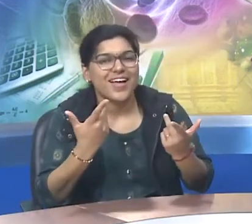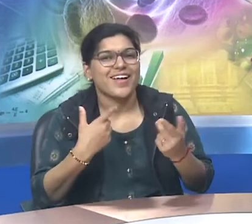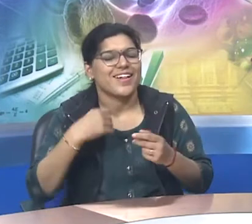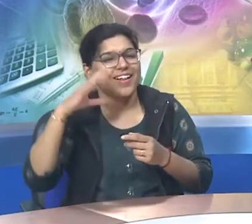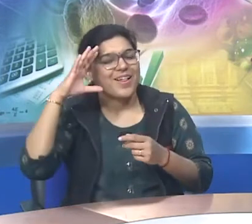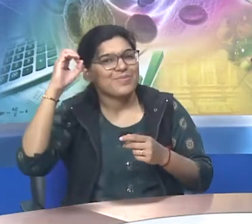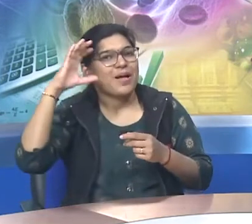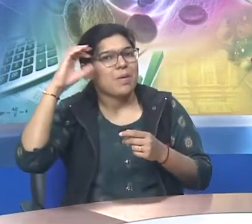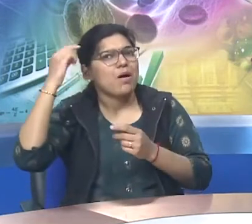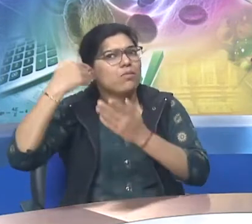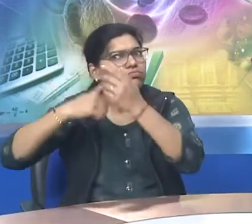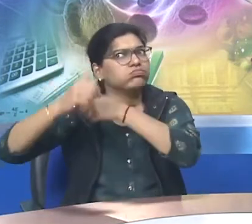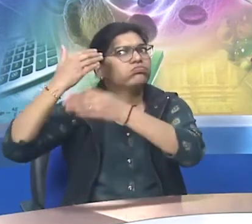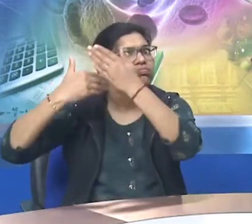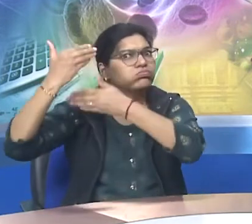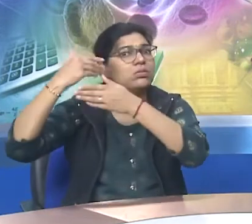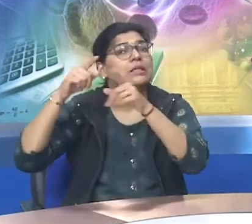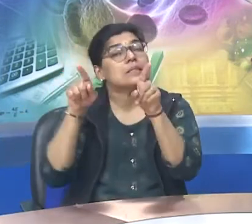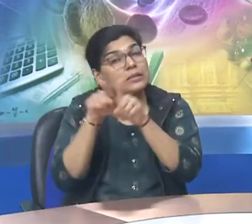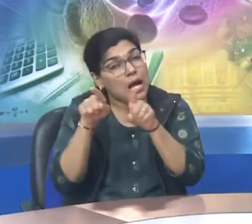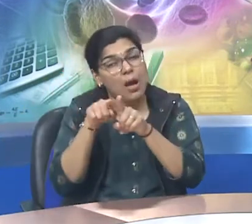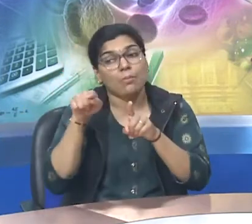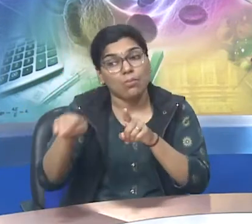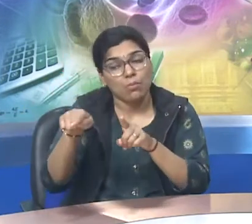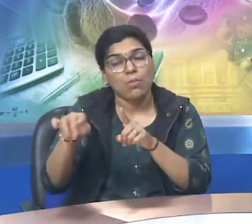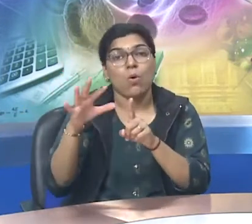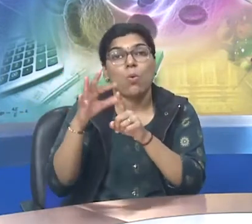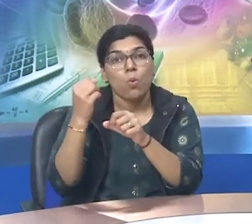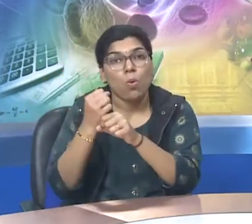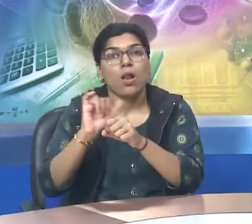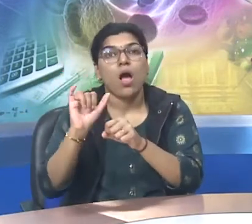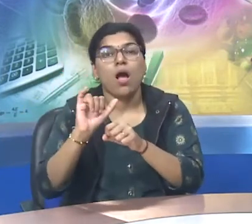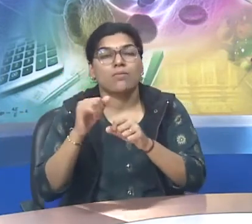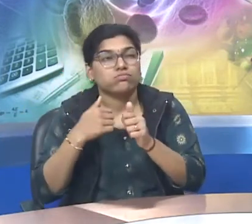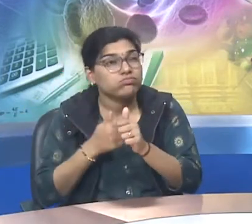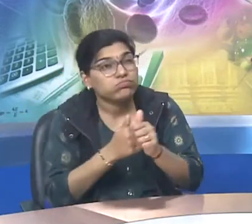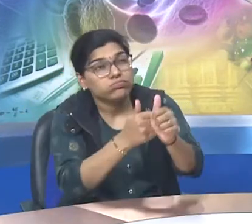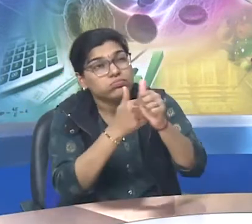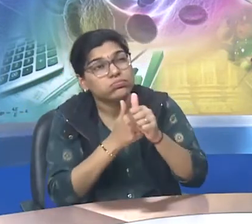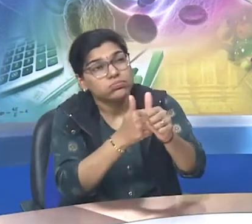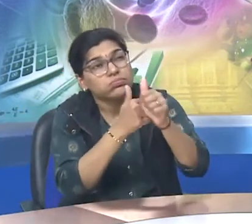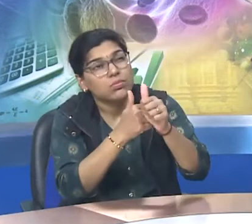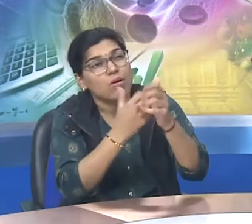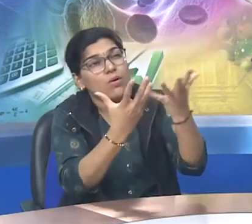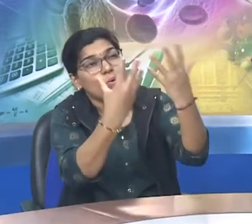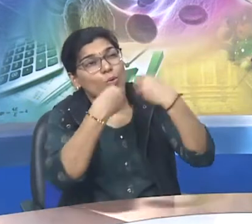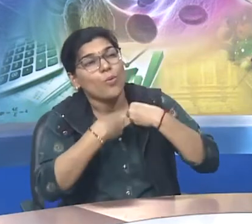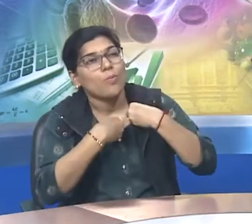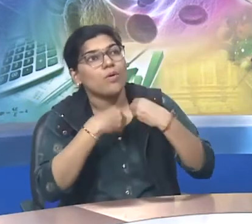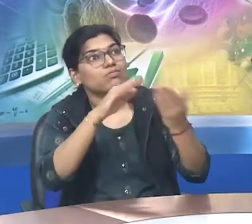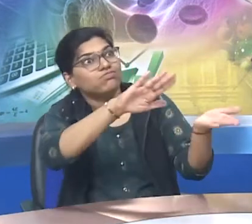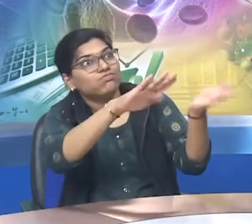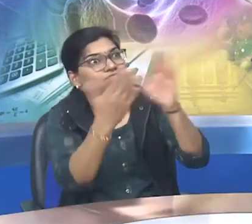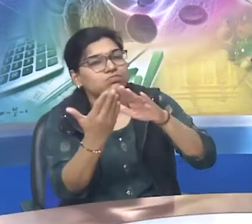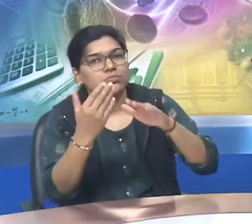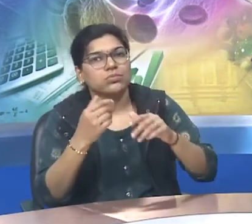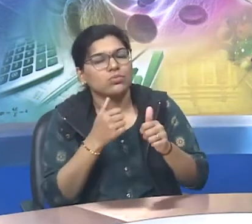mind. So she wishes to save the memories of her grandmother with her